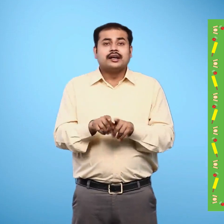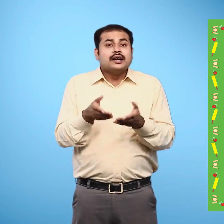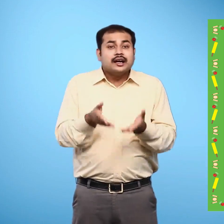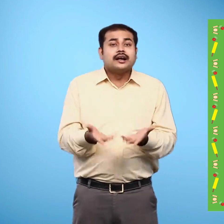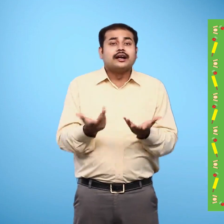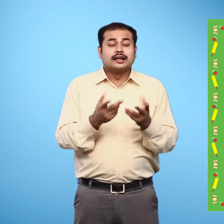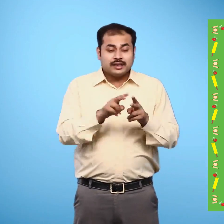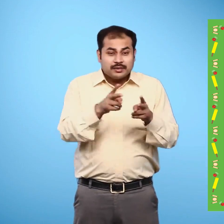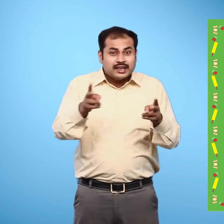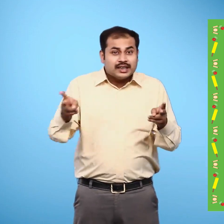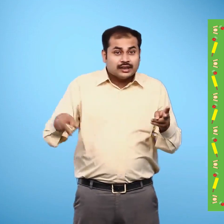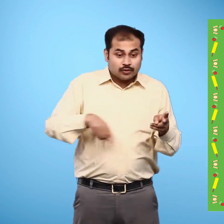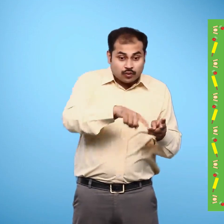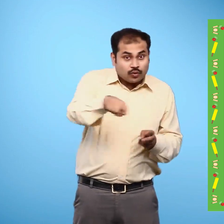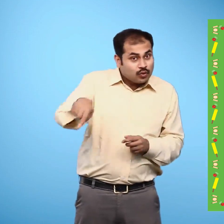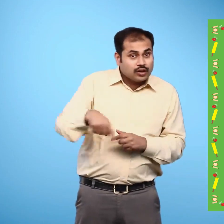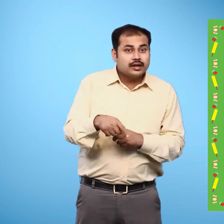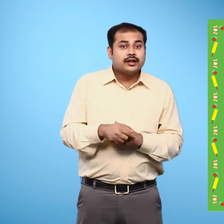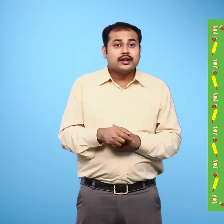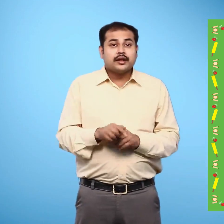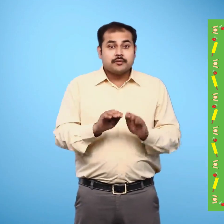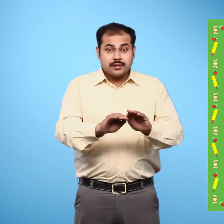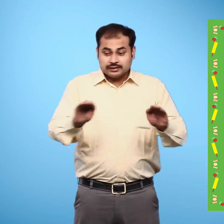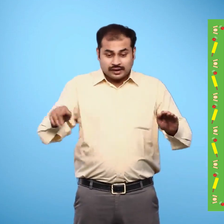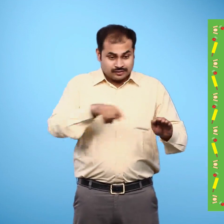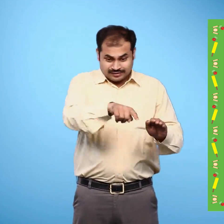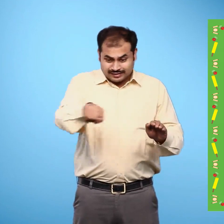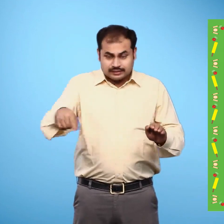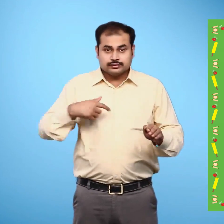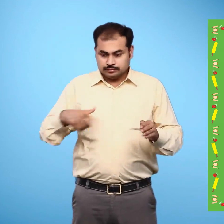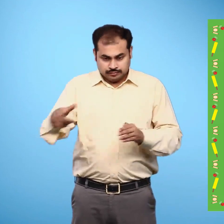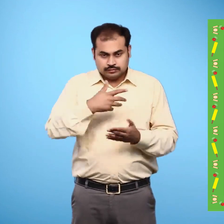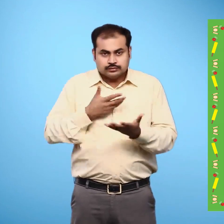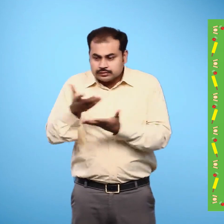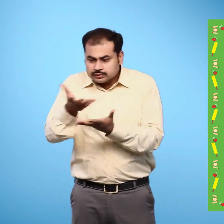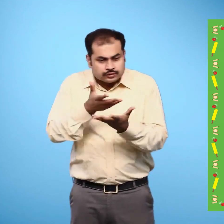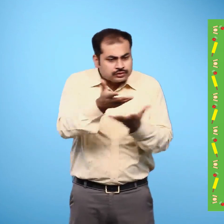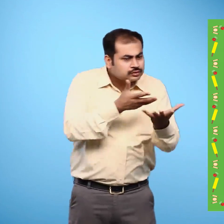and differences among their properties, physical features, etc.